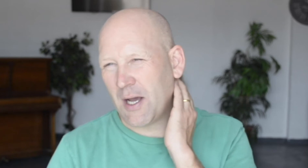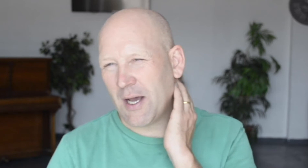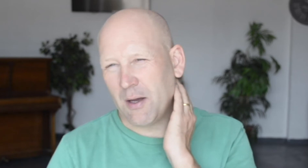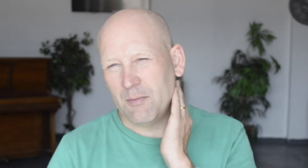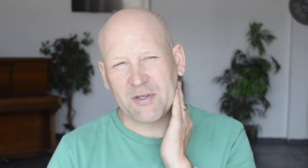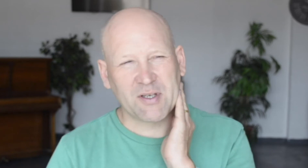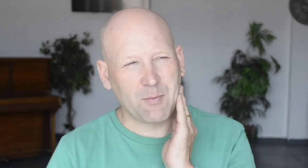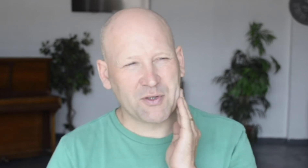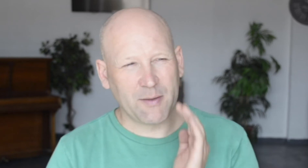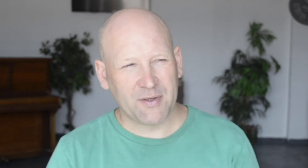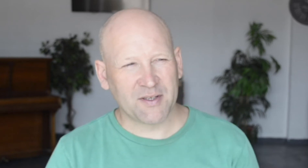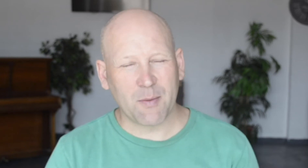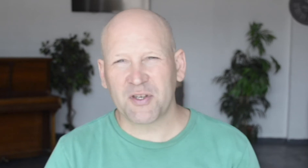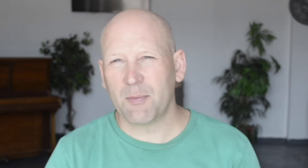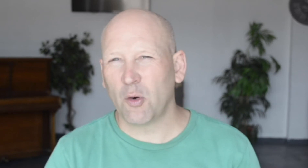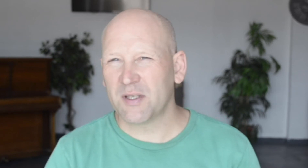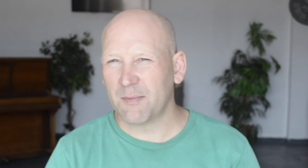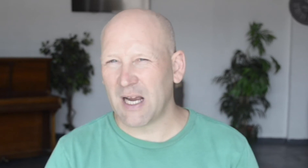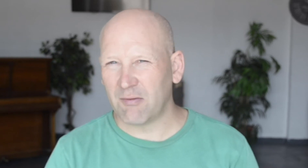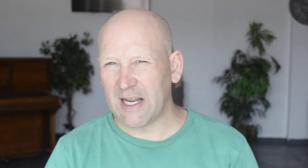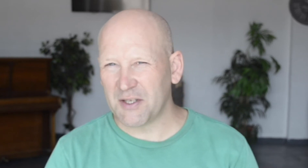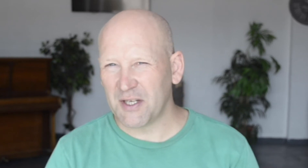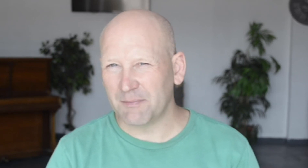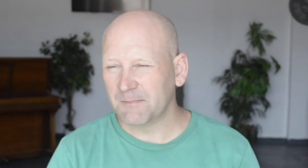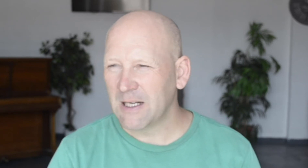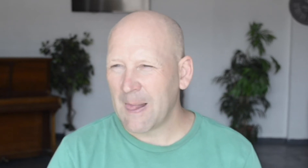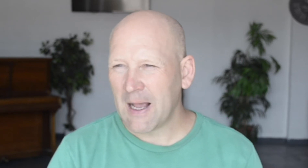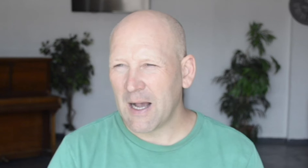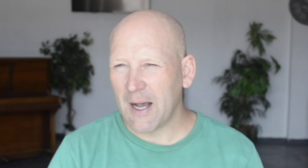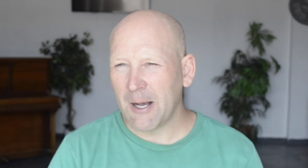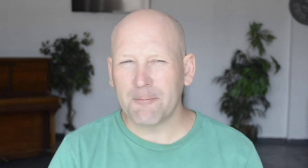on discipleship. Discipleship always comes out of relationship.